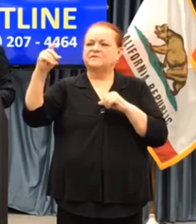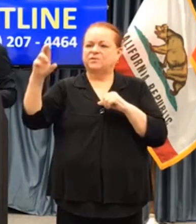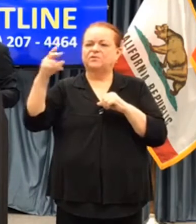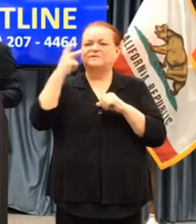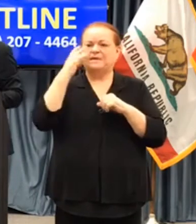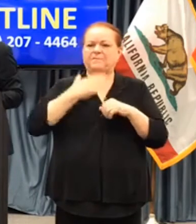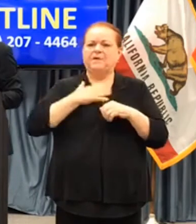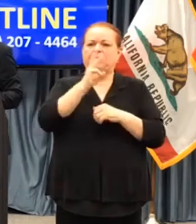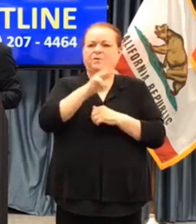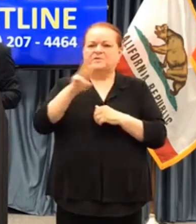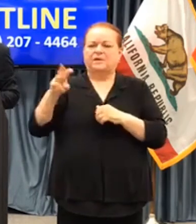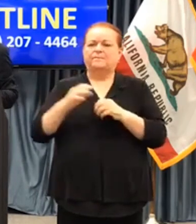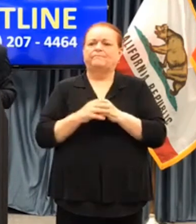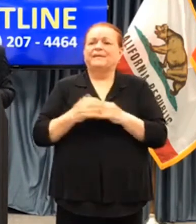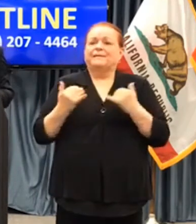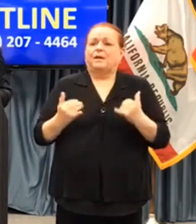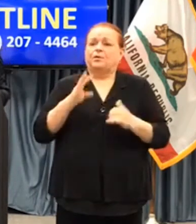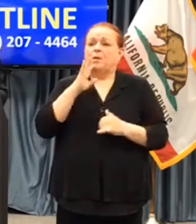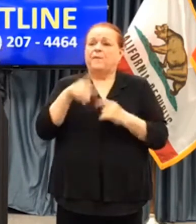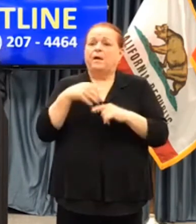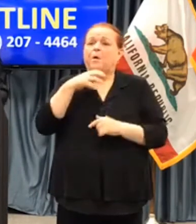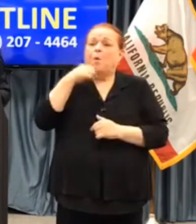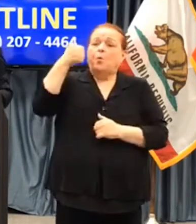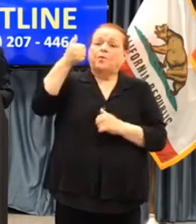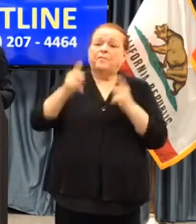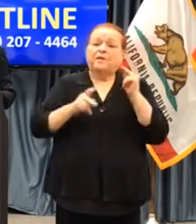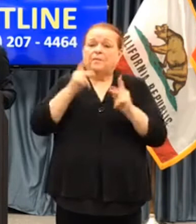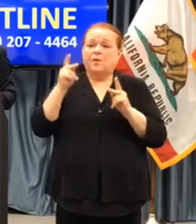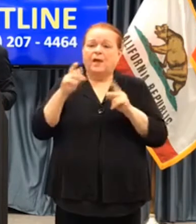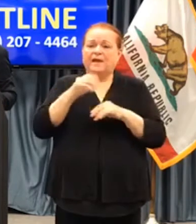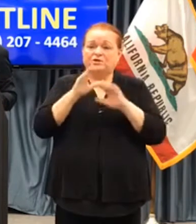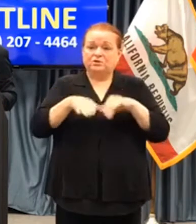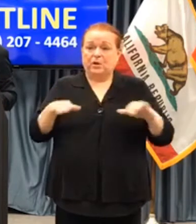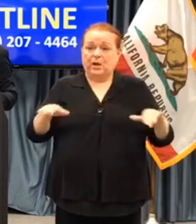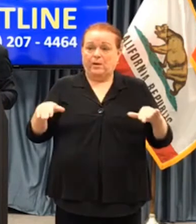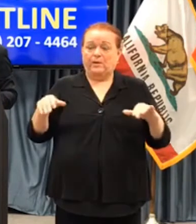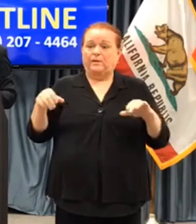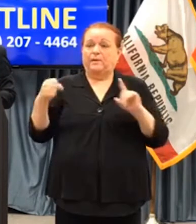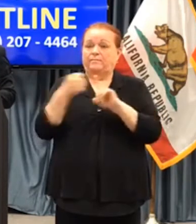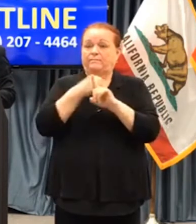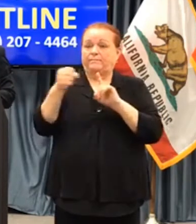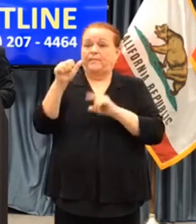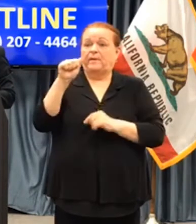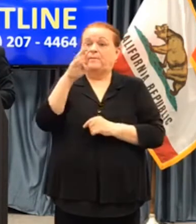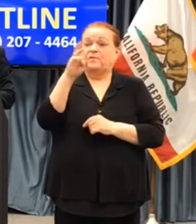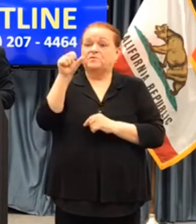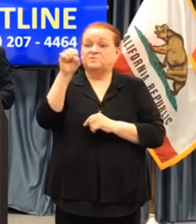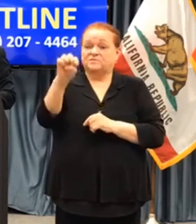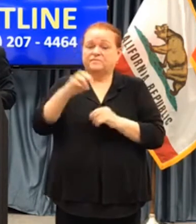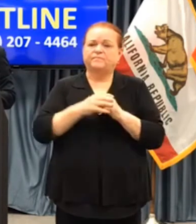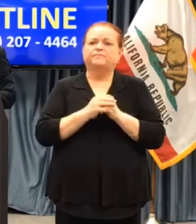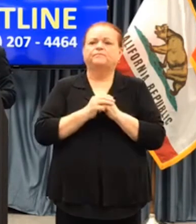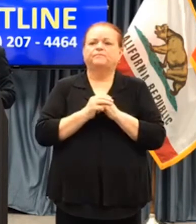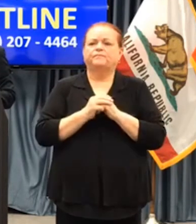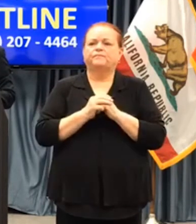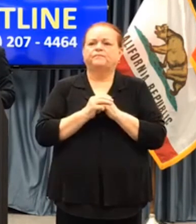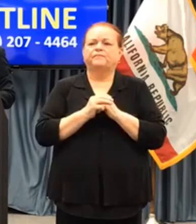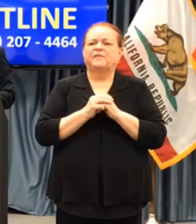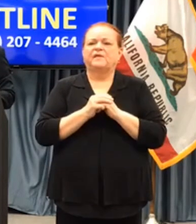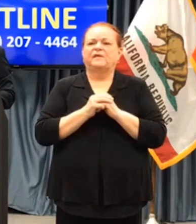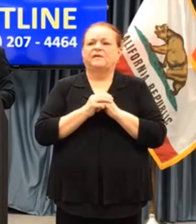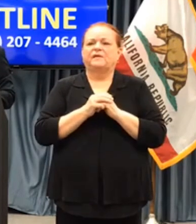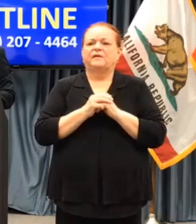abuse. As I already indicated, the numbers you're seeing by the sheriff in terms of calls for service and